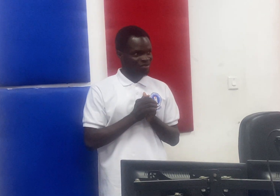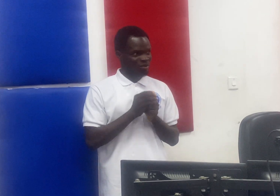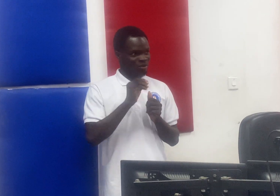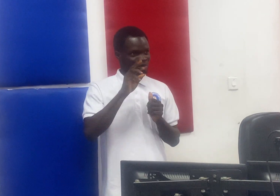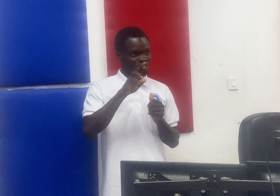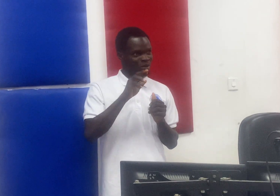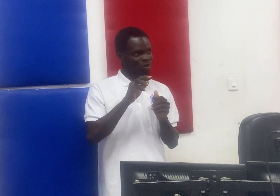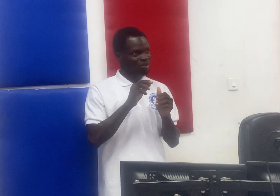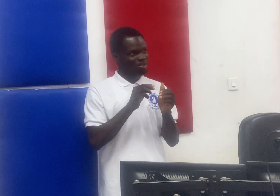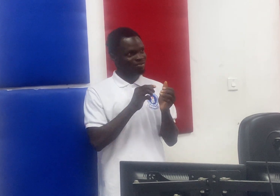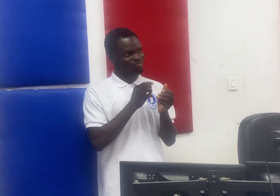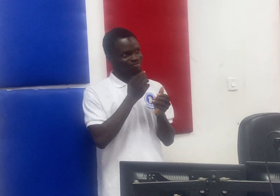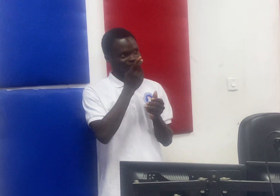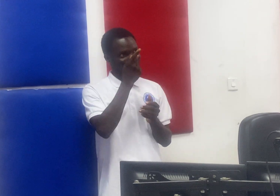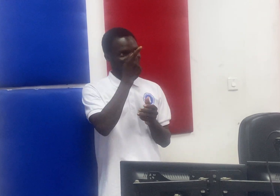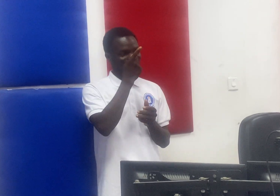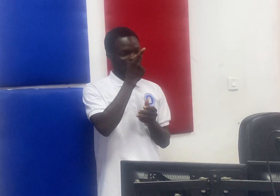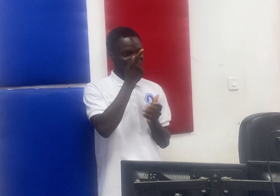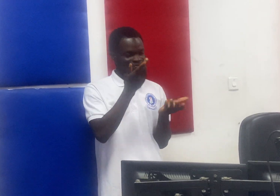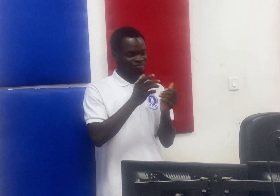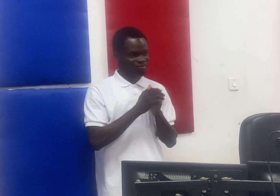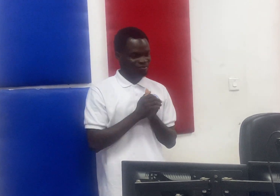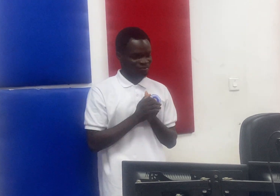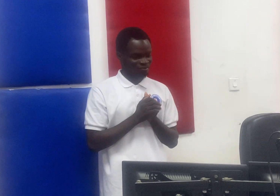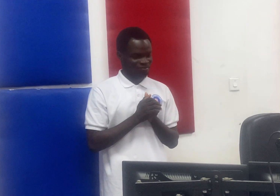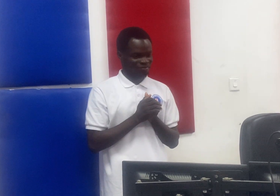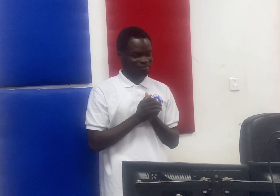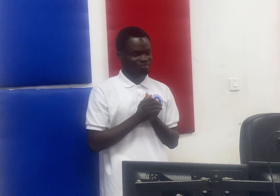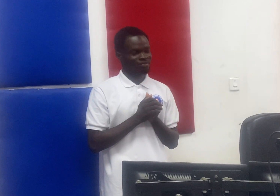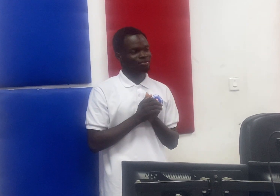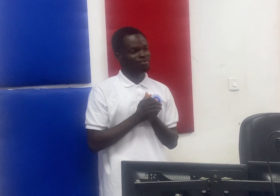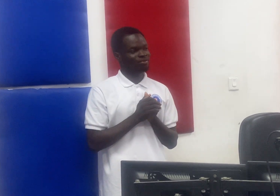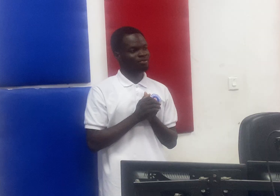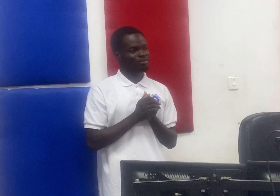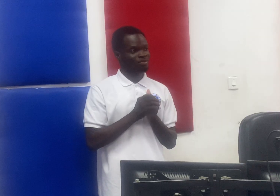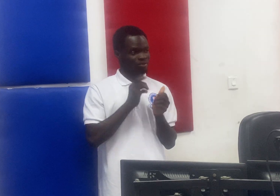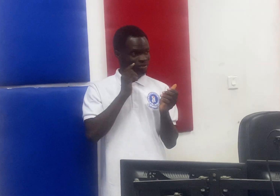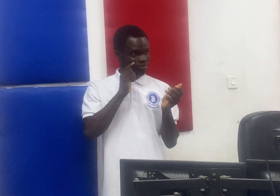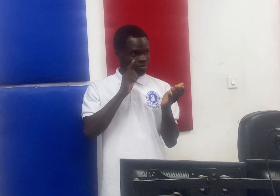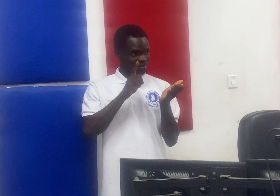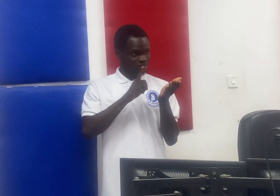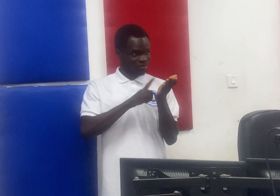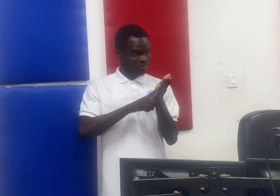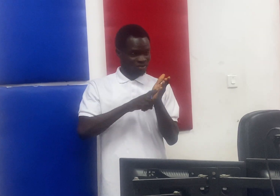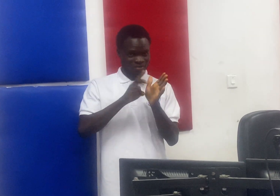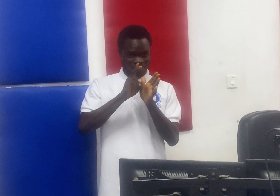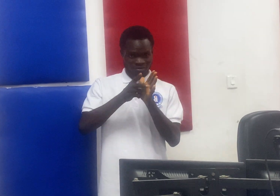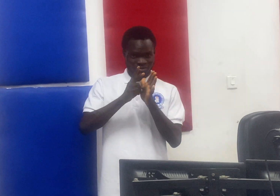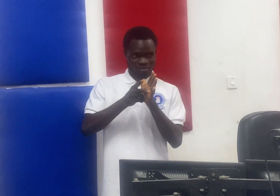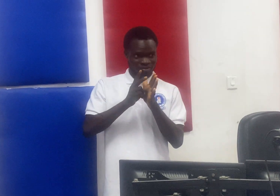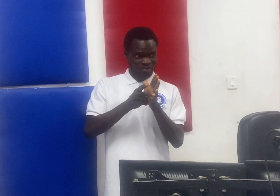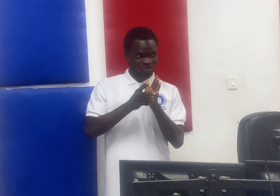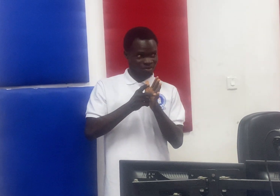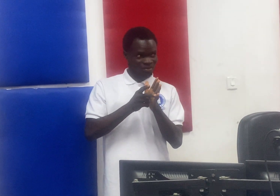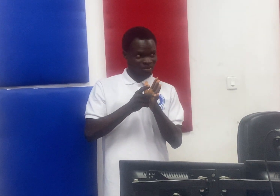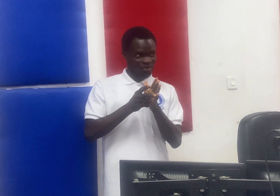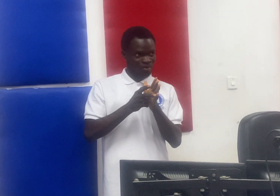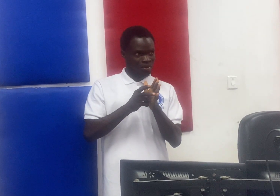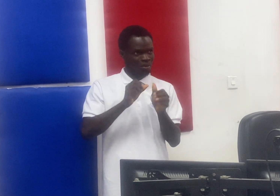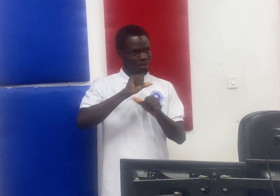I watched a video. It was Don Little, an interview. He's a celebrity, and